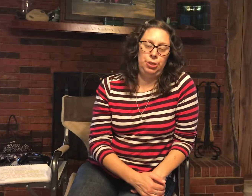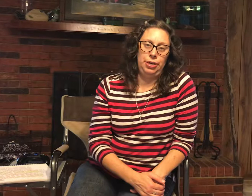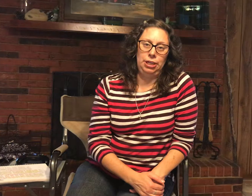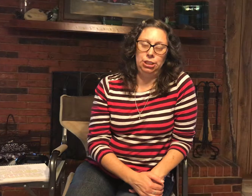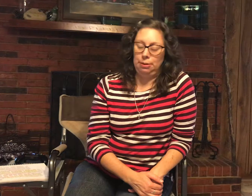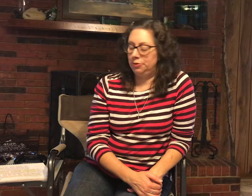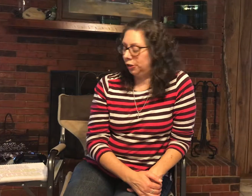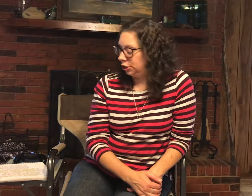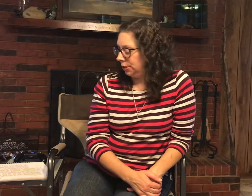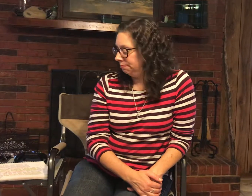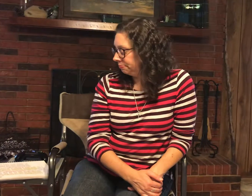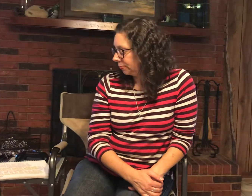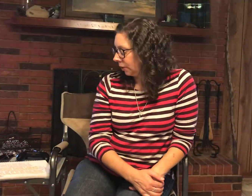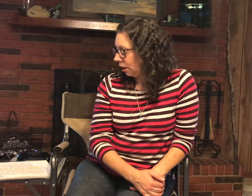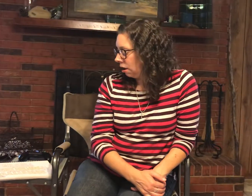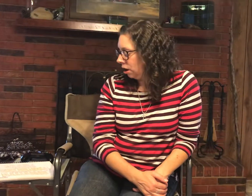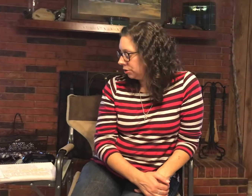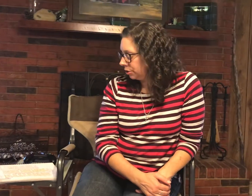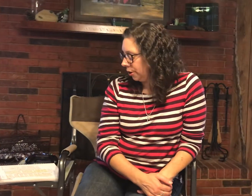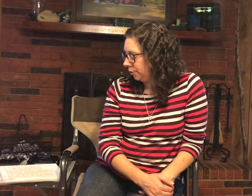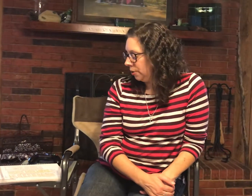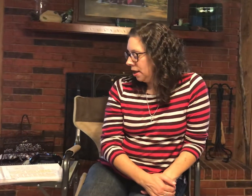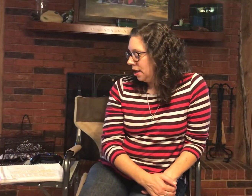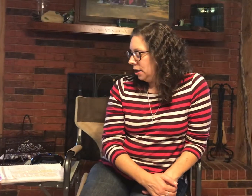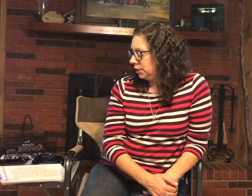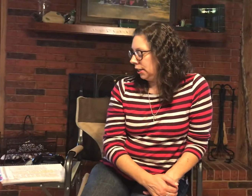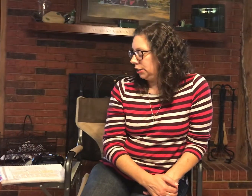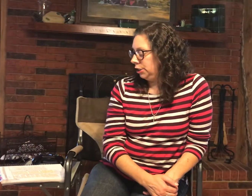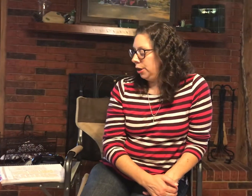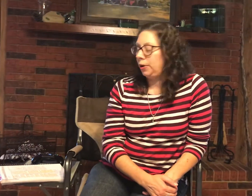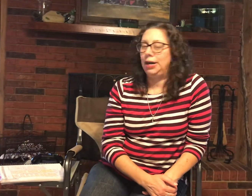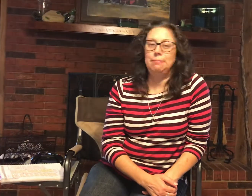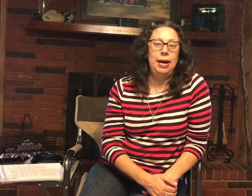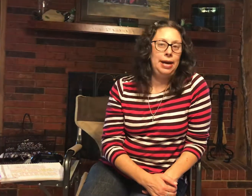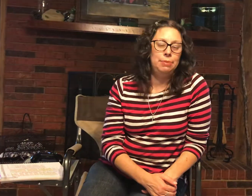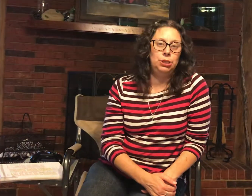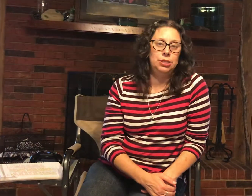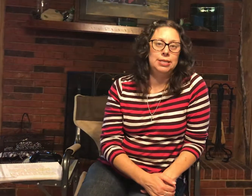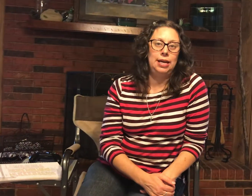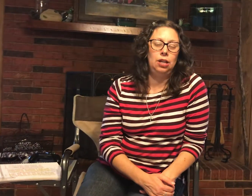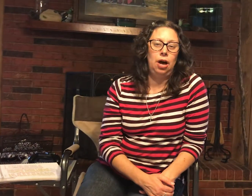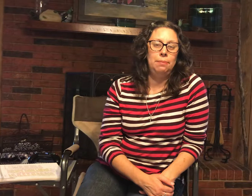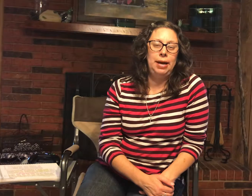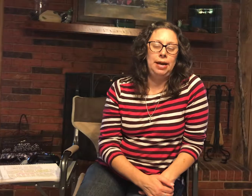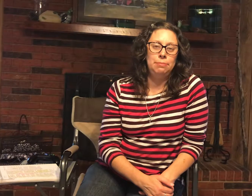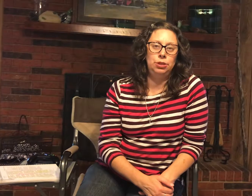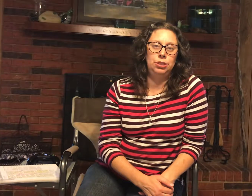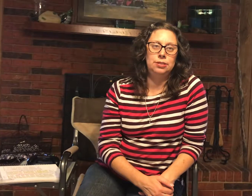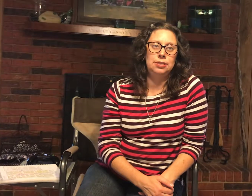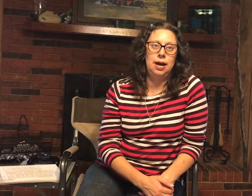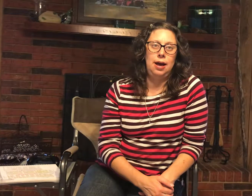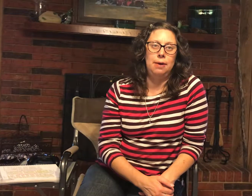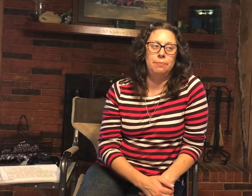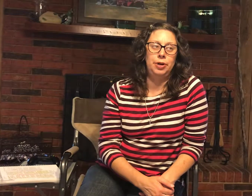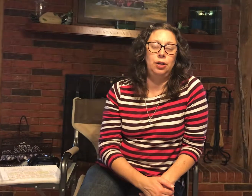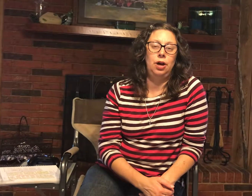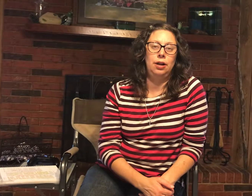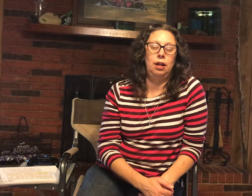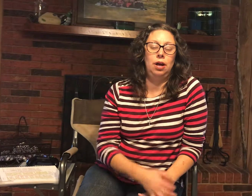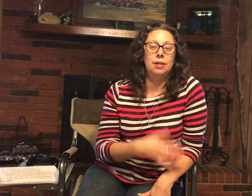King James Version. Also, to let you know where I get my hand motions, I get a lot of my hand motions. A lot of them